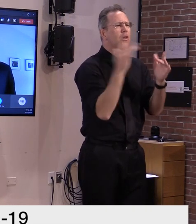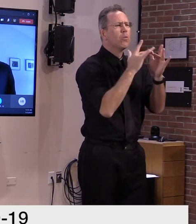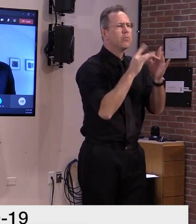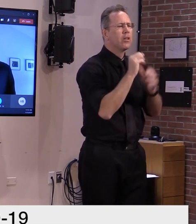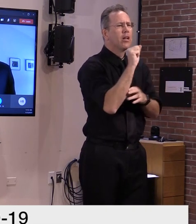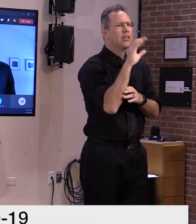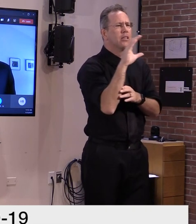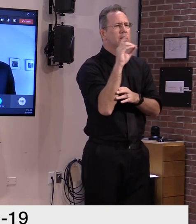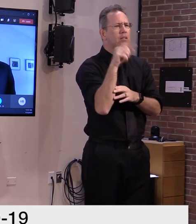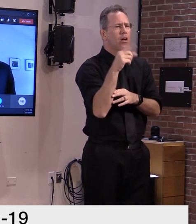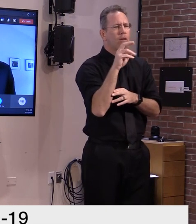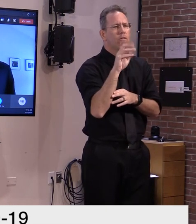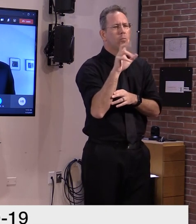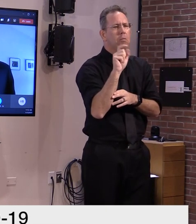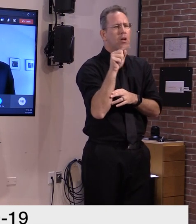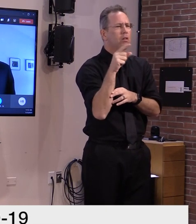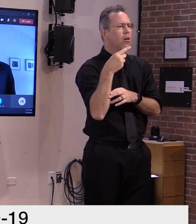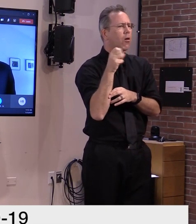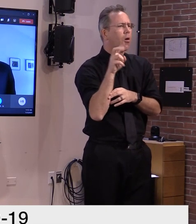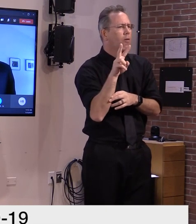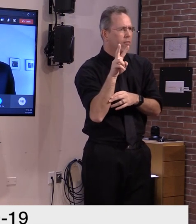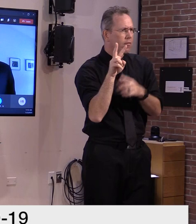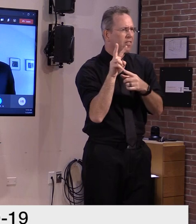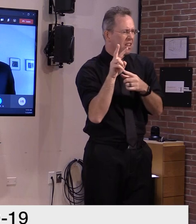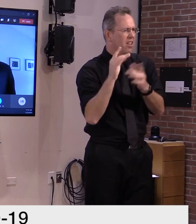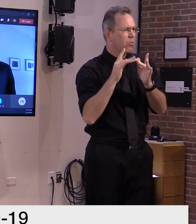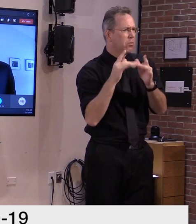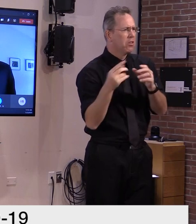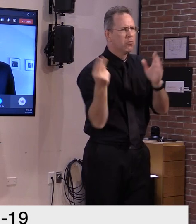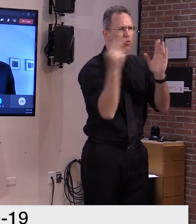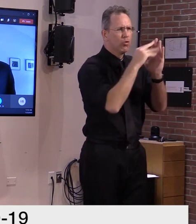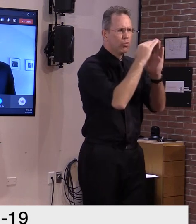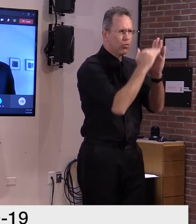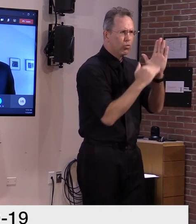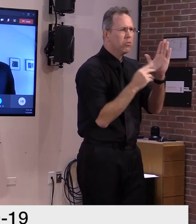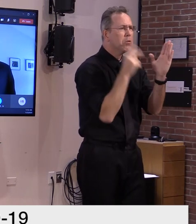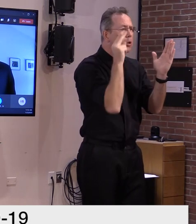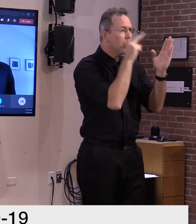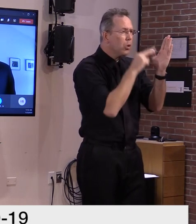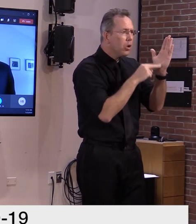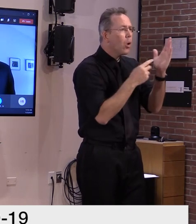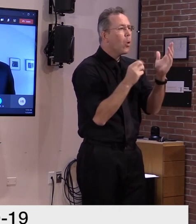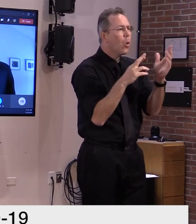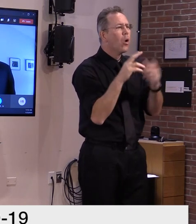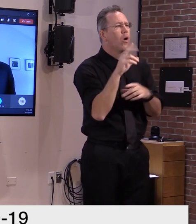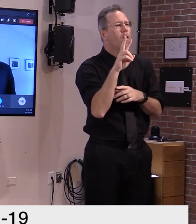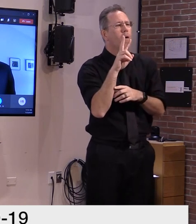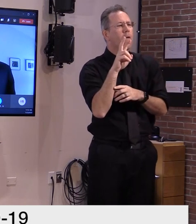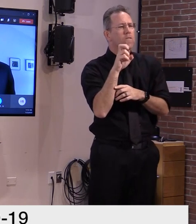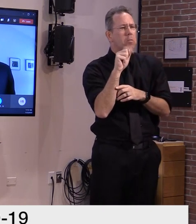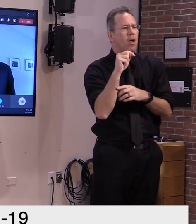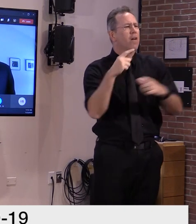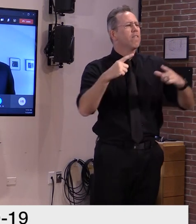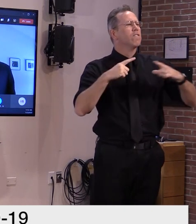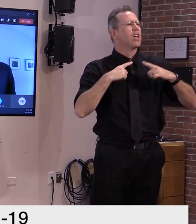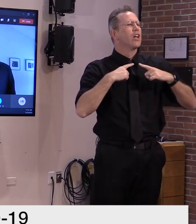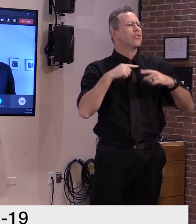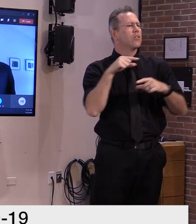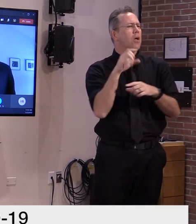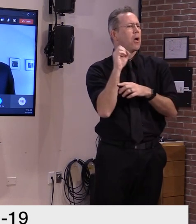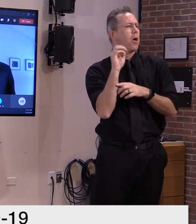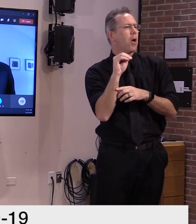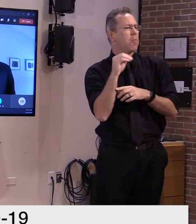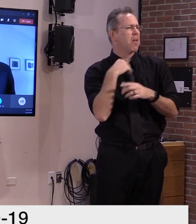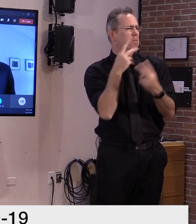accd.vermont.gov, also at vermontvacation.com, to include a new section on Vermont Ski Resort